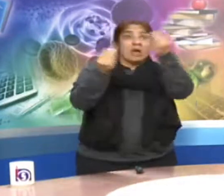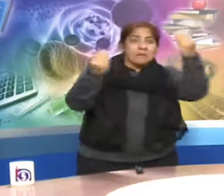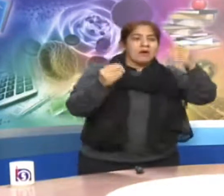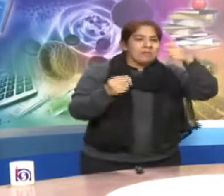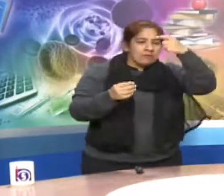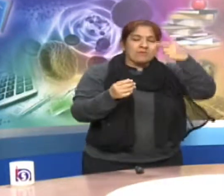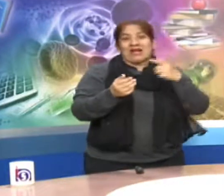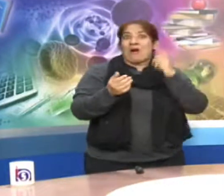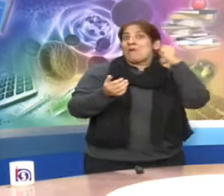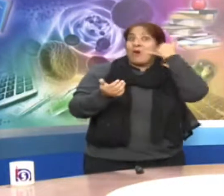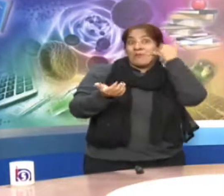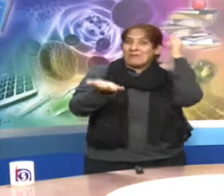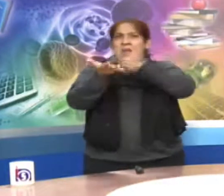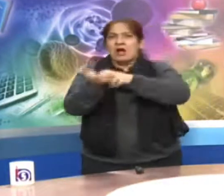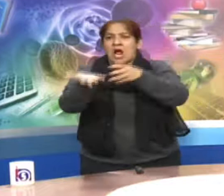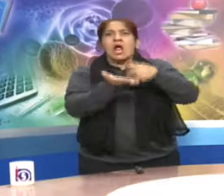So it is misleading ads.